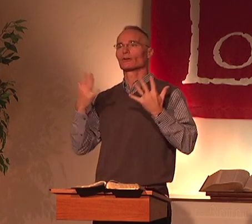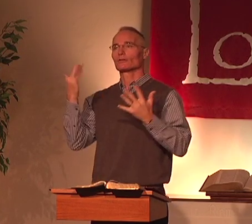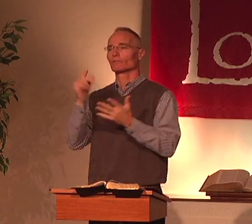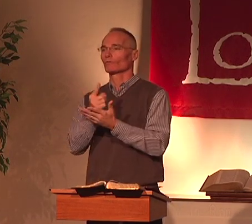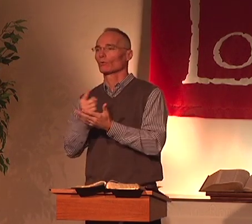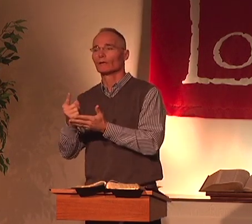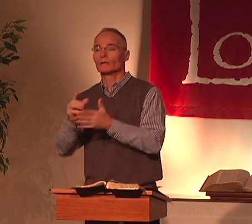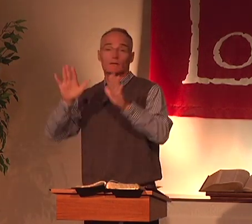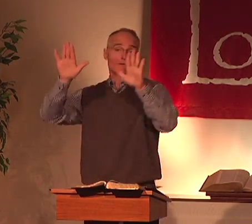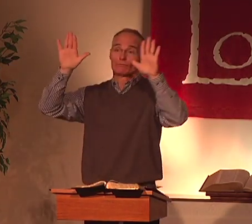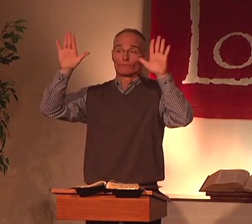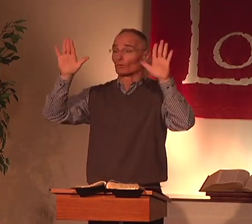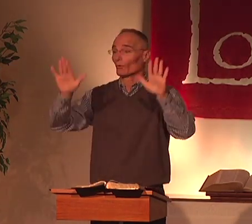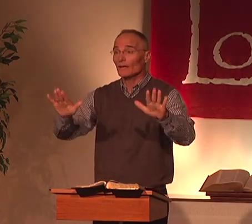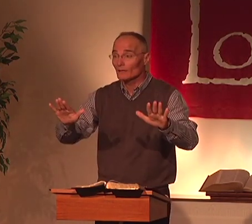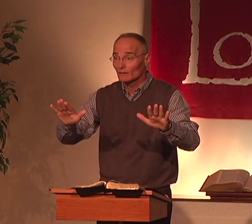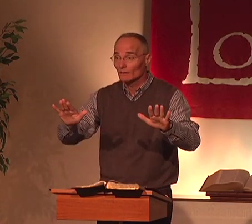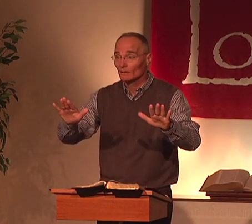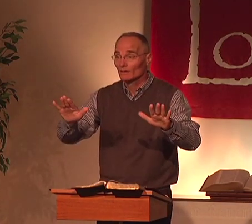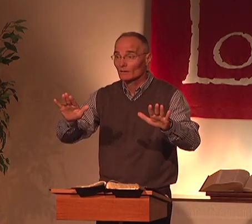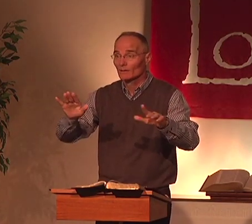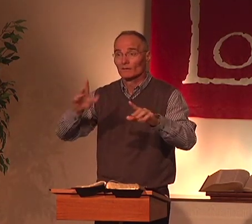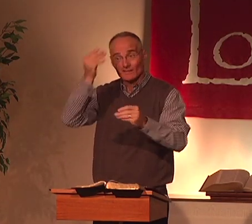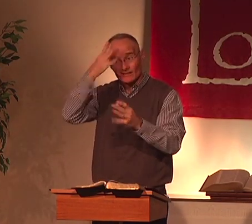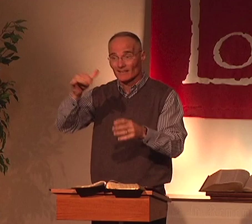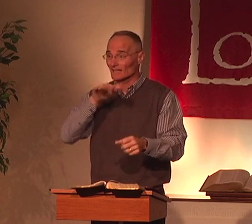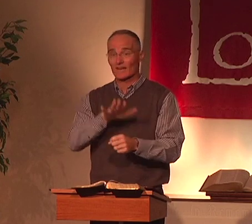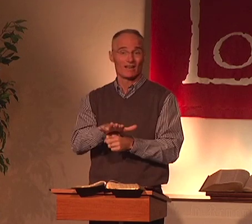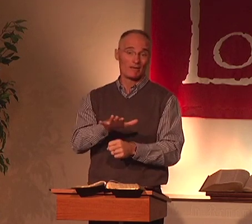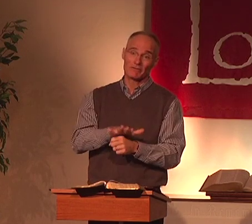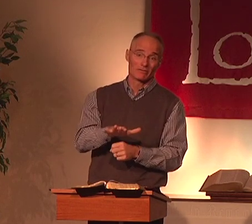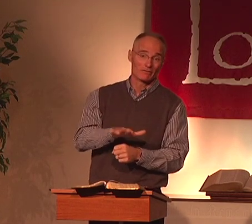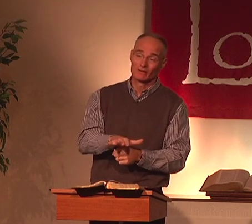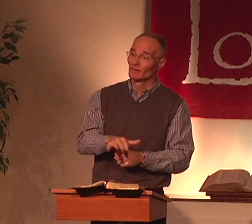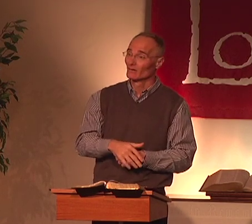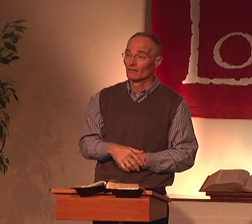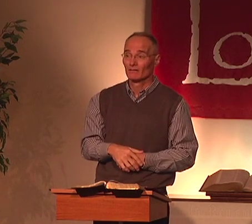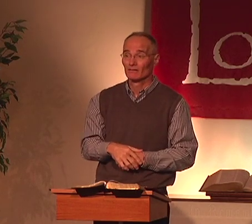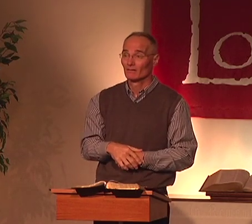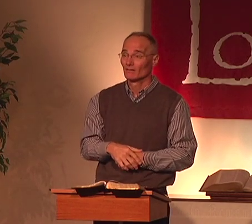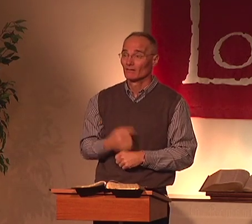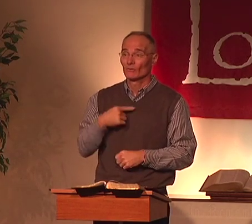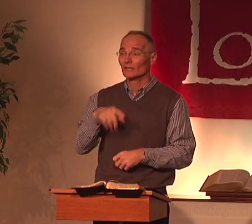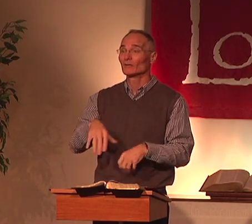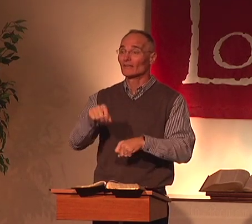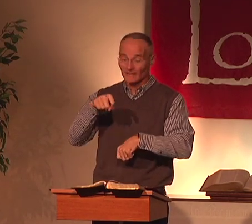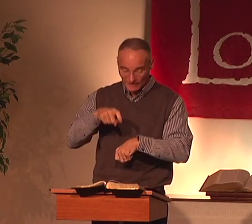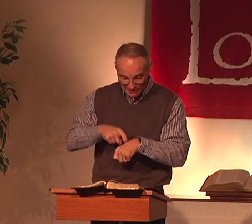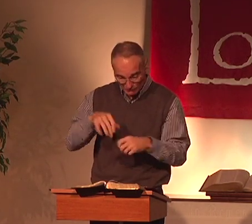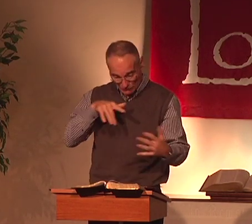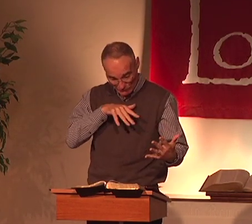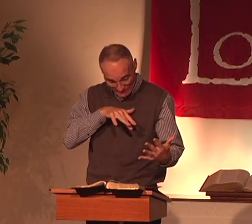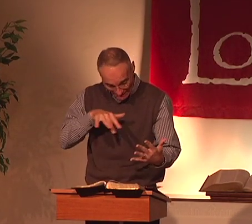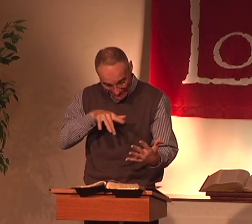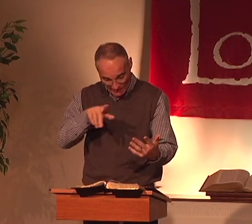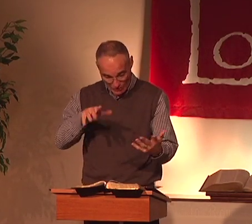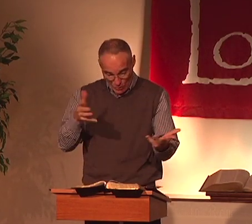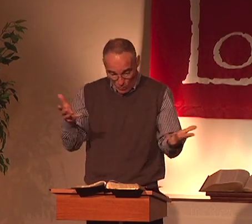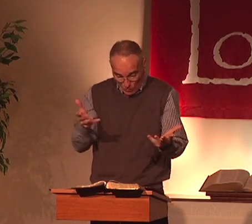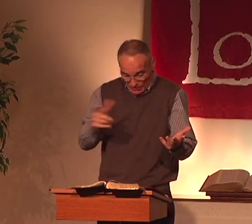That kind of Inspired me I never thought about it It colors your week That's great But that's not enough We need to take time To